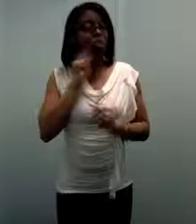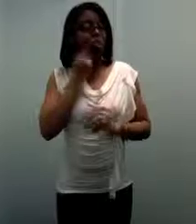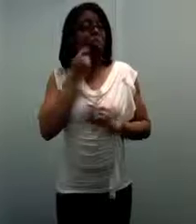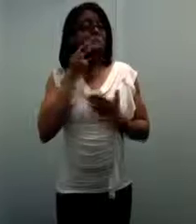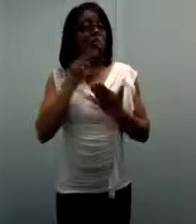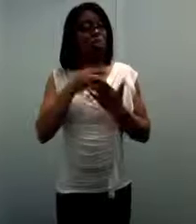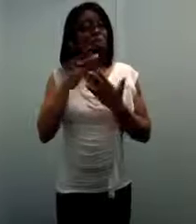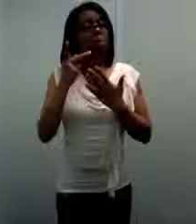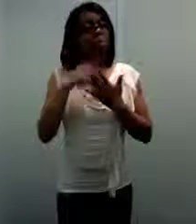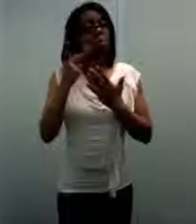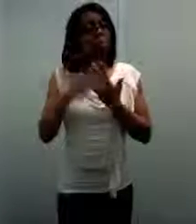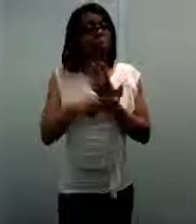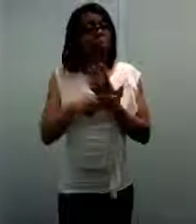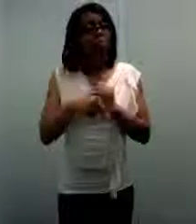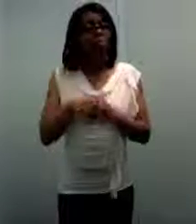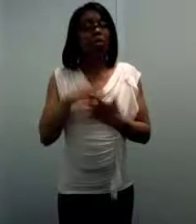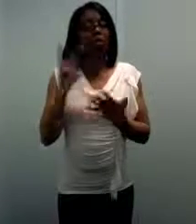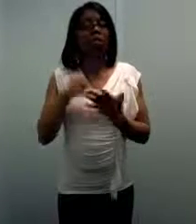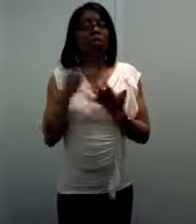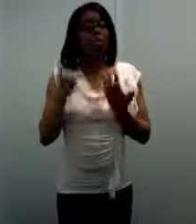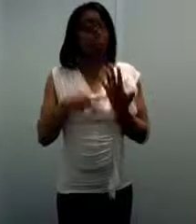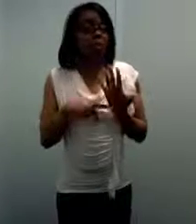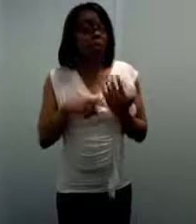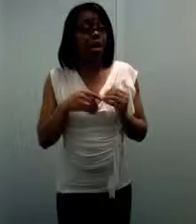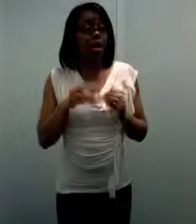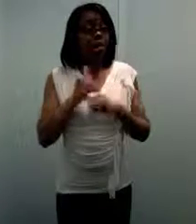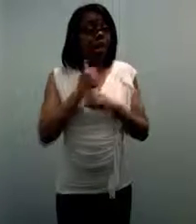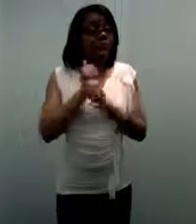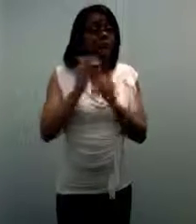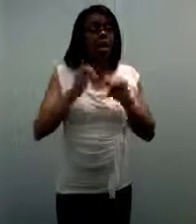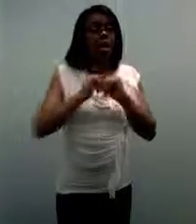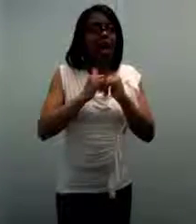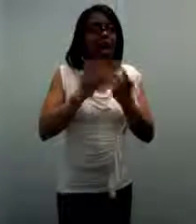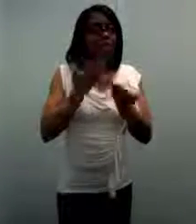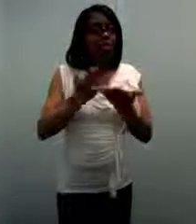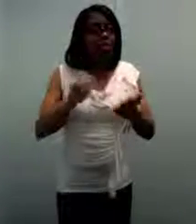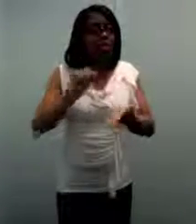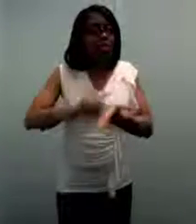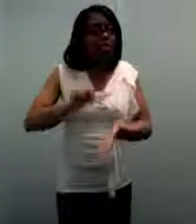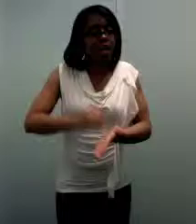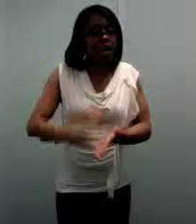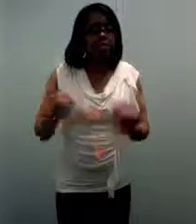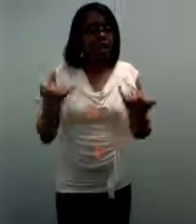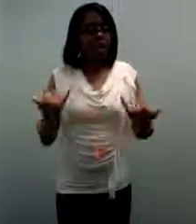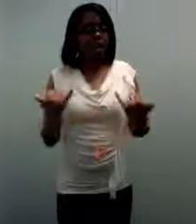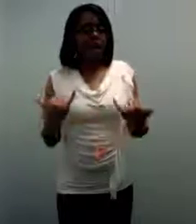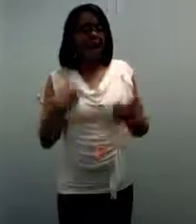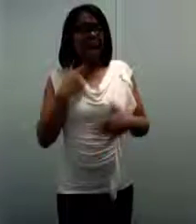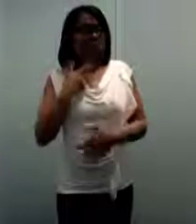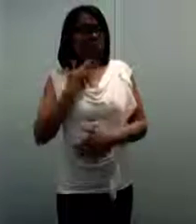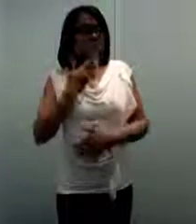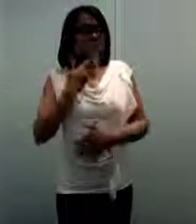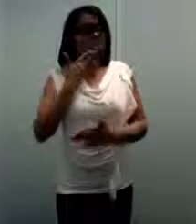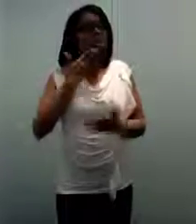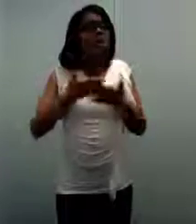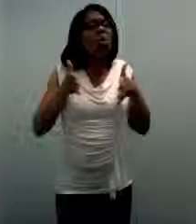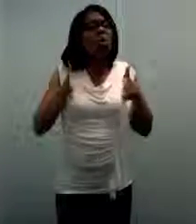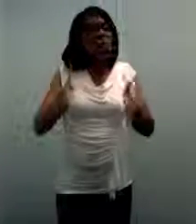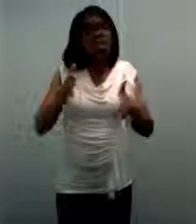Programming is how most procedures and processes get written down these days. And it's also a great way to engage students much more